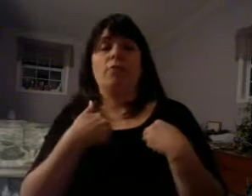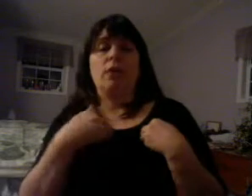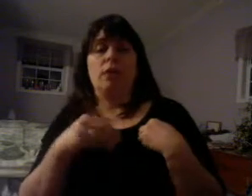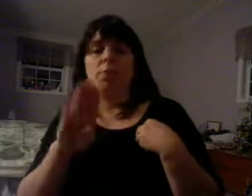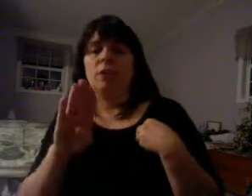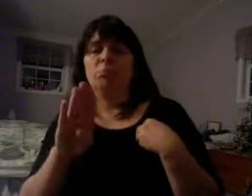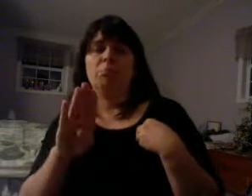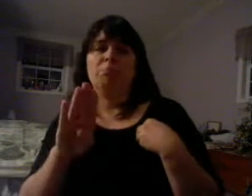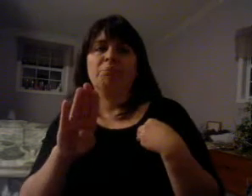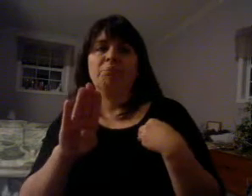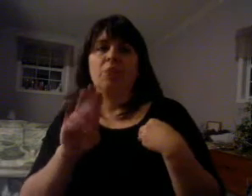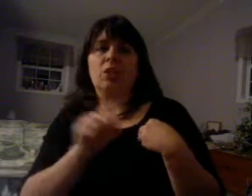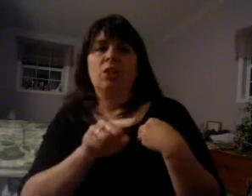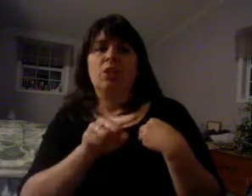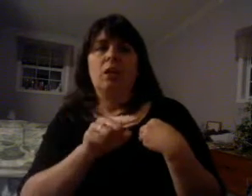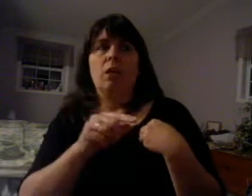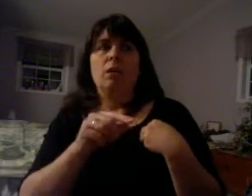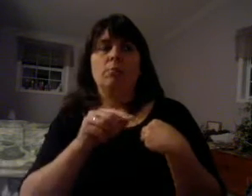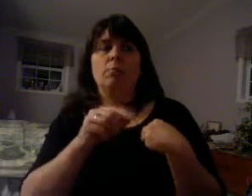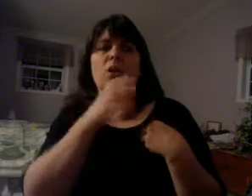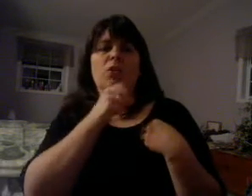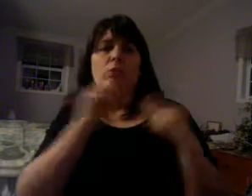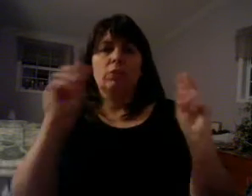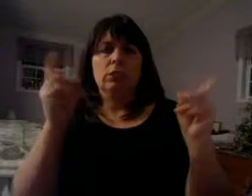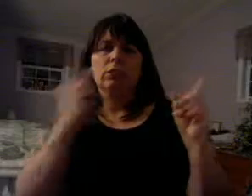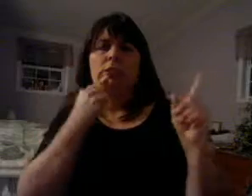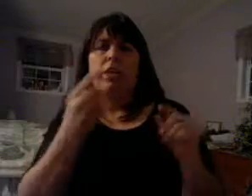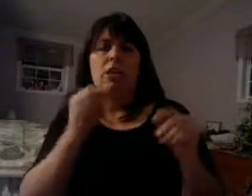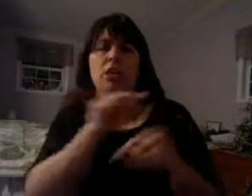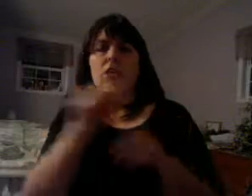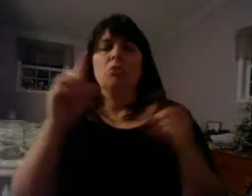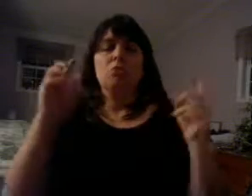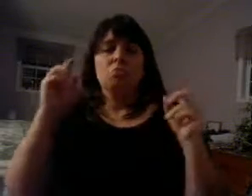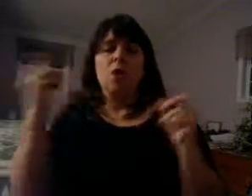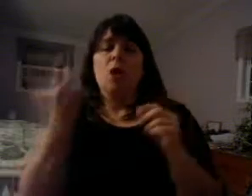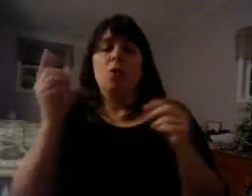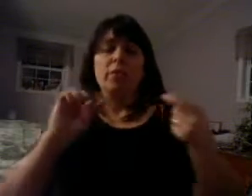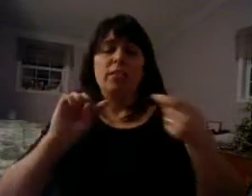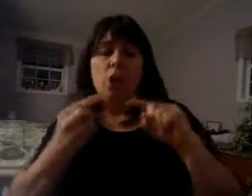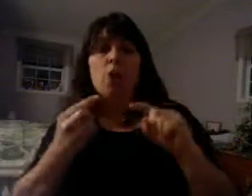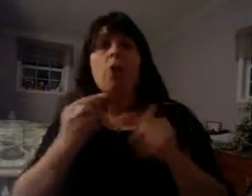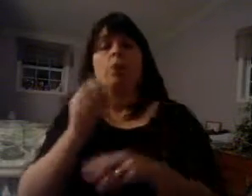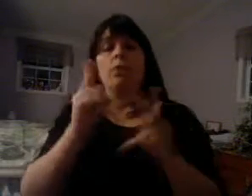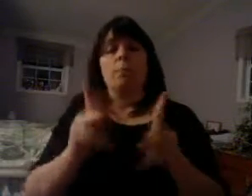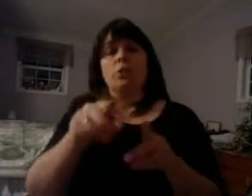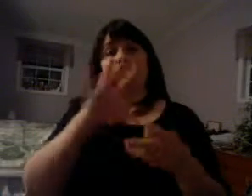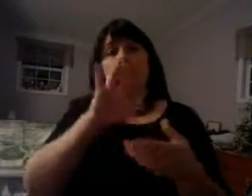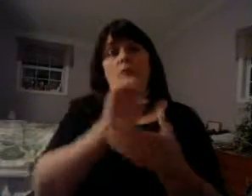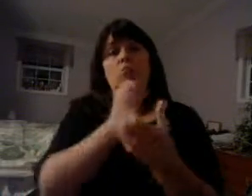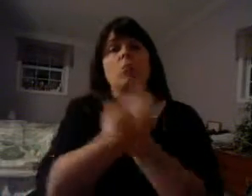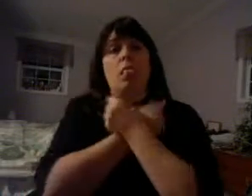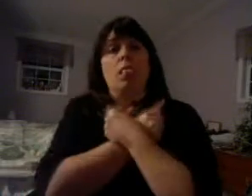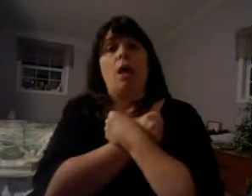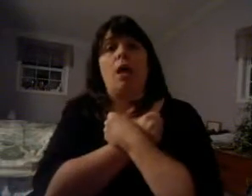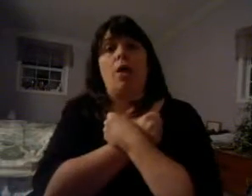You always hurt the one you love, you usually kill somebody like you. Same age, same group, same sex, same social class. So we've